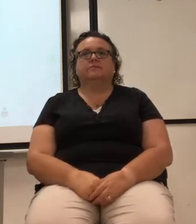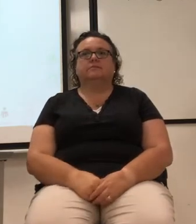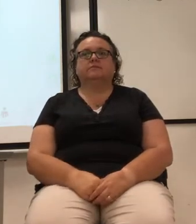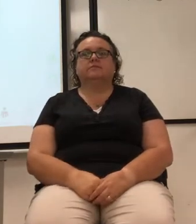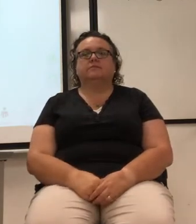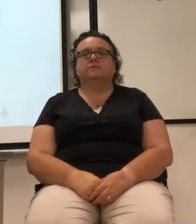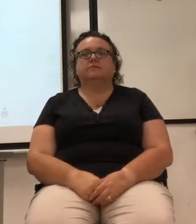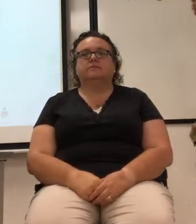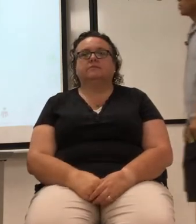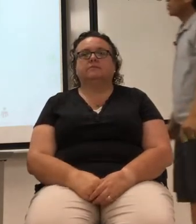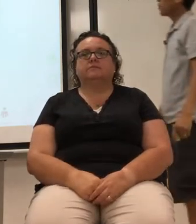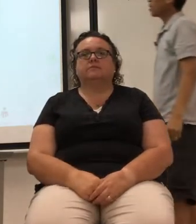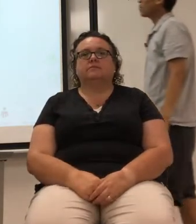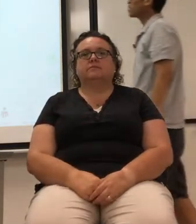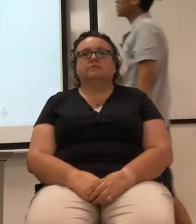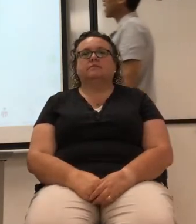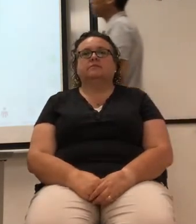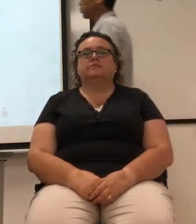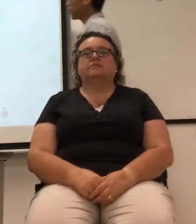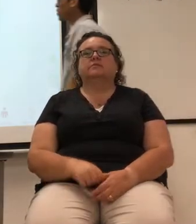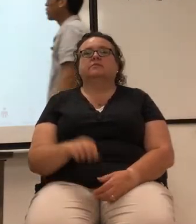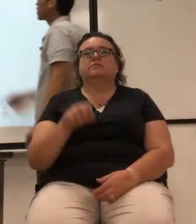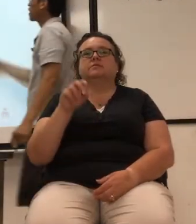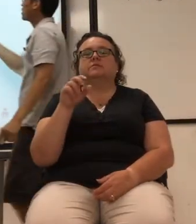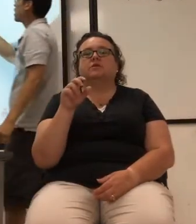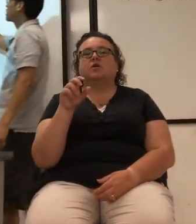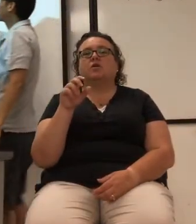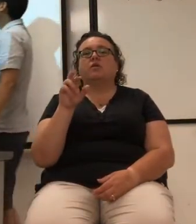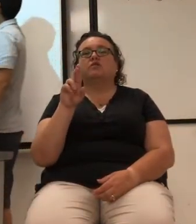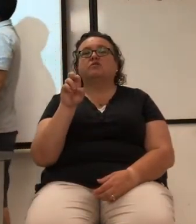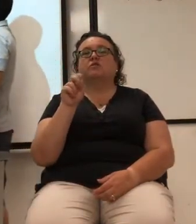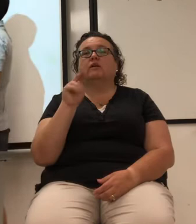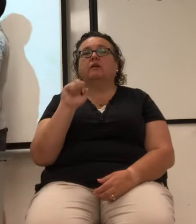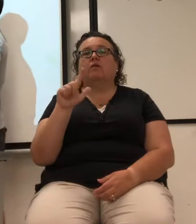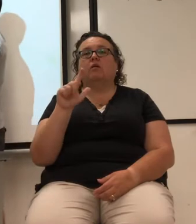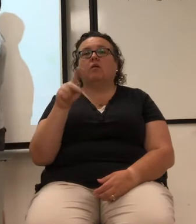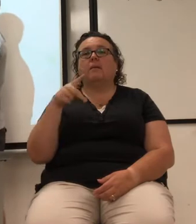So there's a renal pelvic slash ureter that takes,